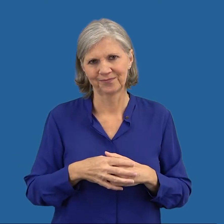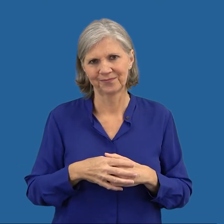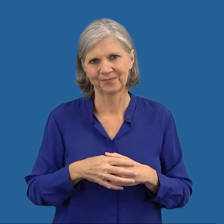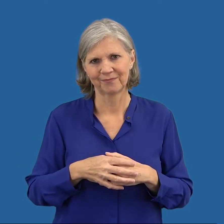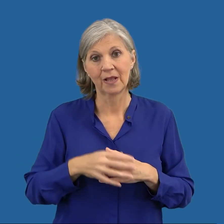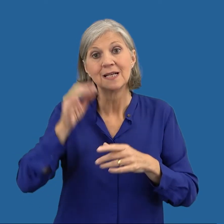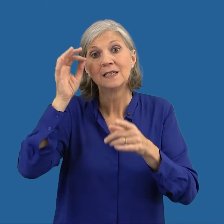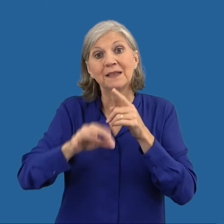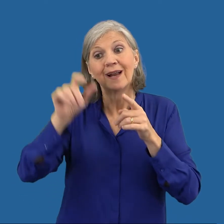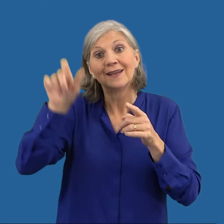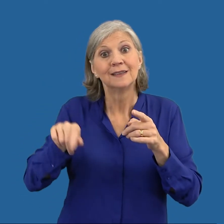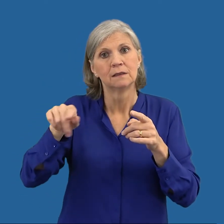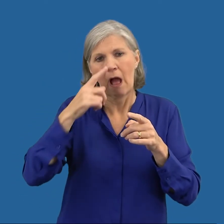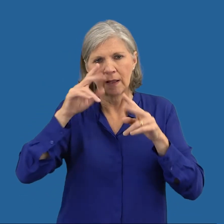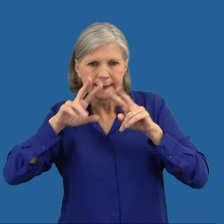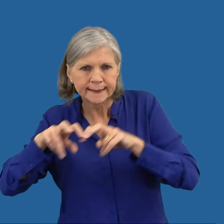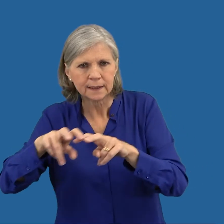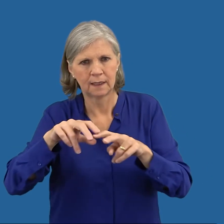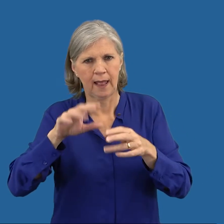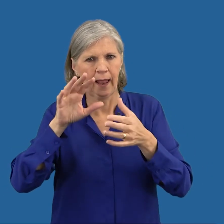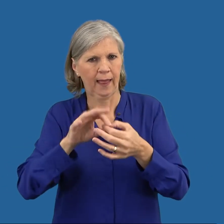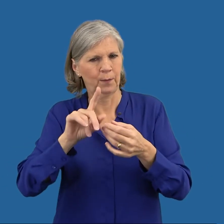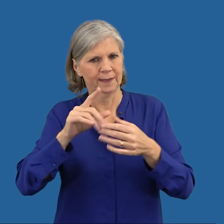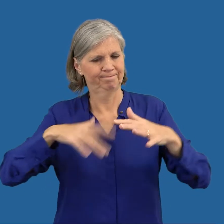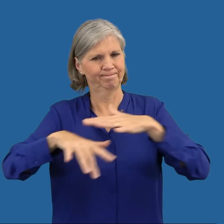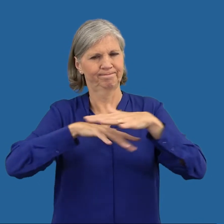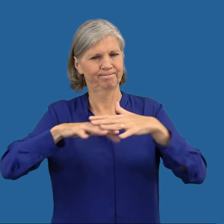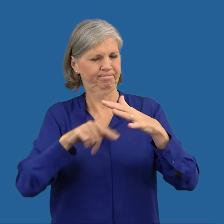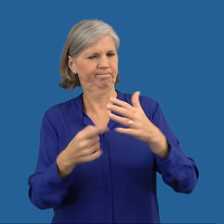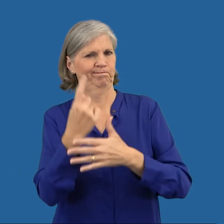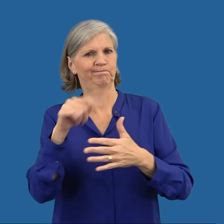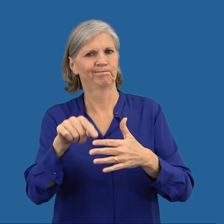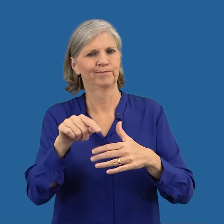The specialist can investigate the likely underlying cause.